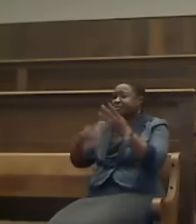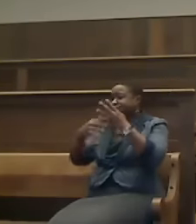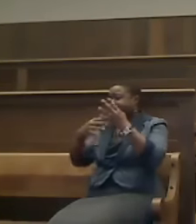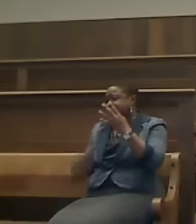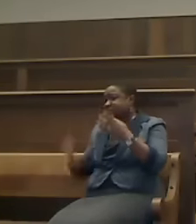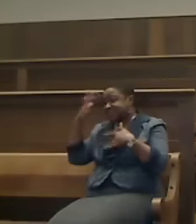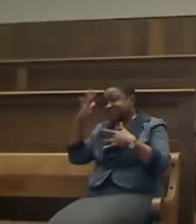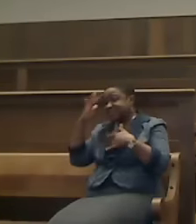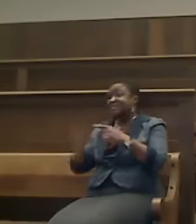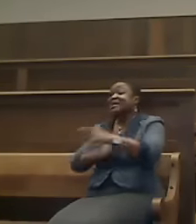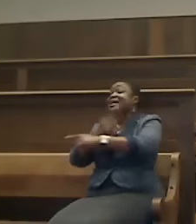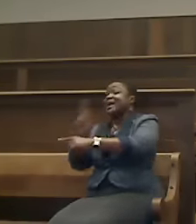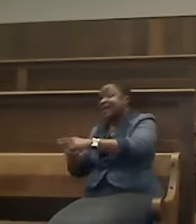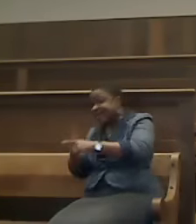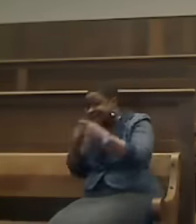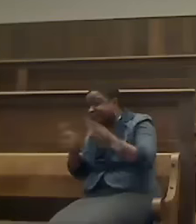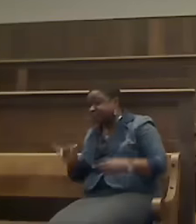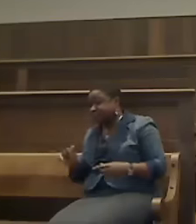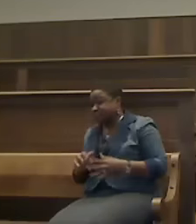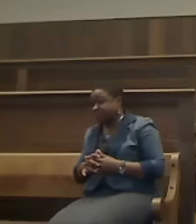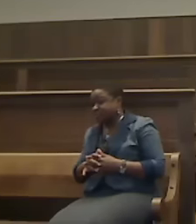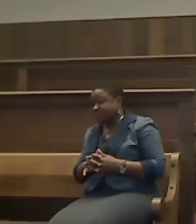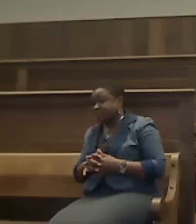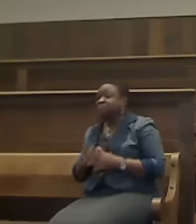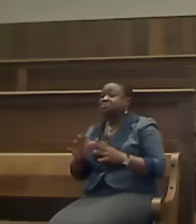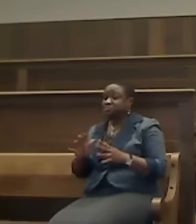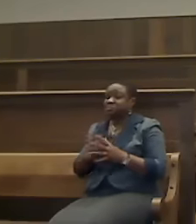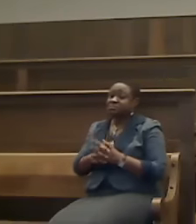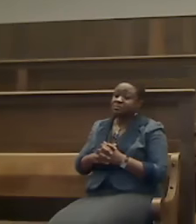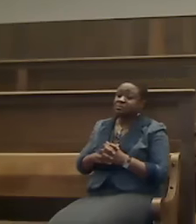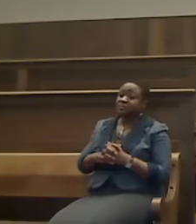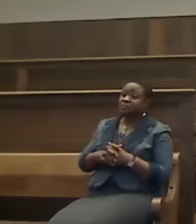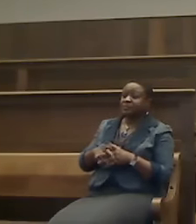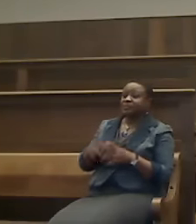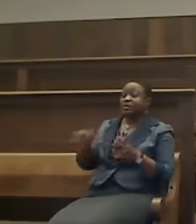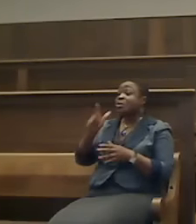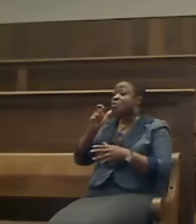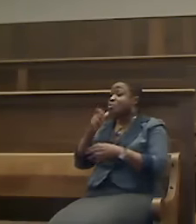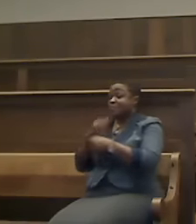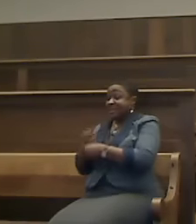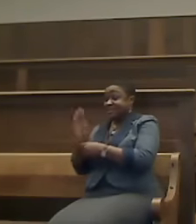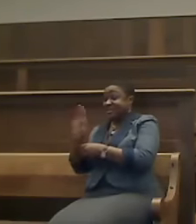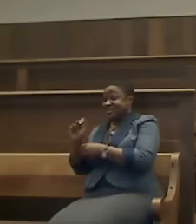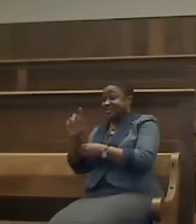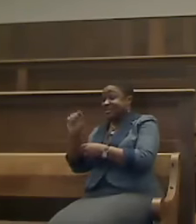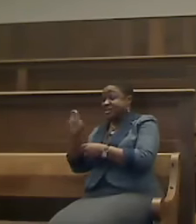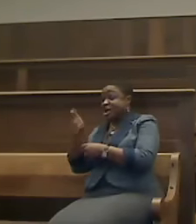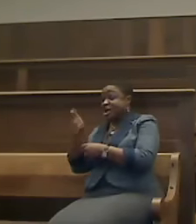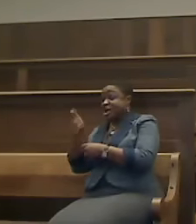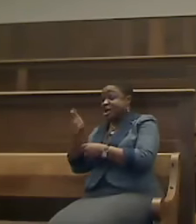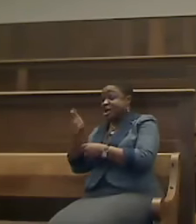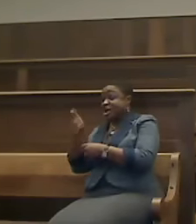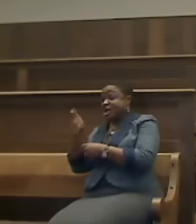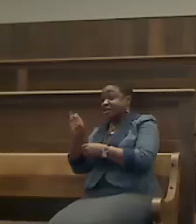plus the allergies. And if the gene that produces the Bt toxin transfers to your gut